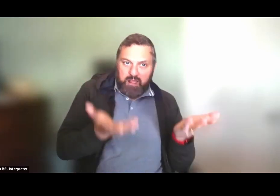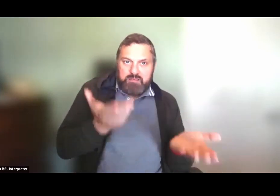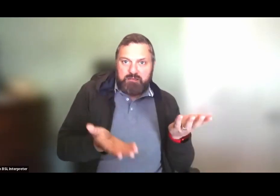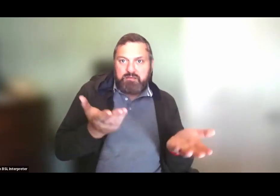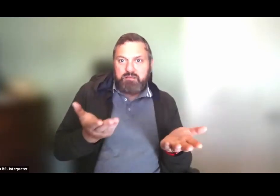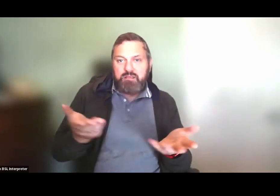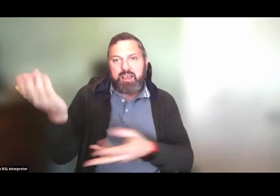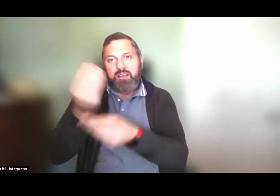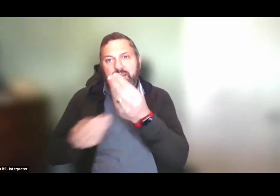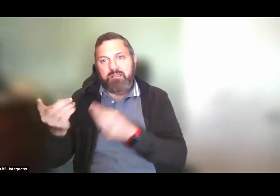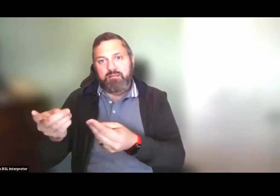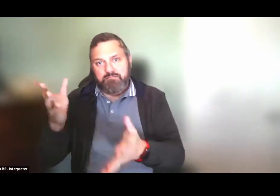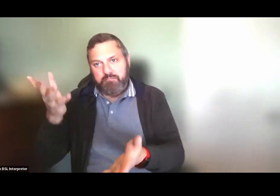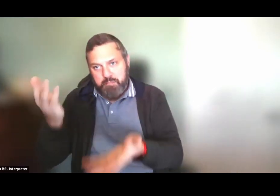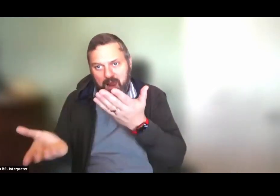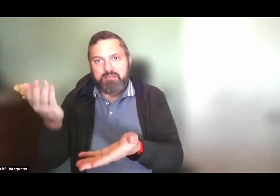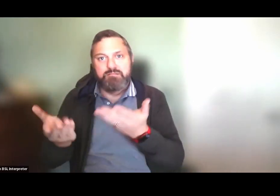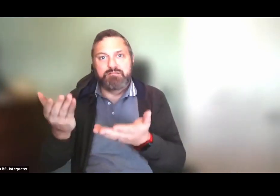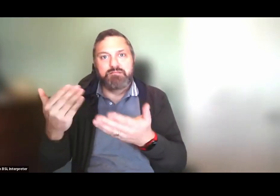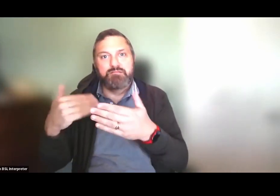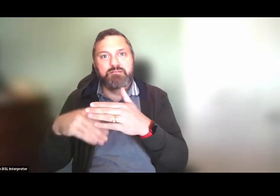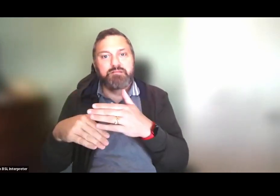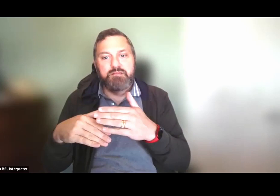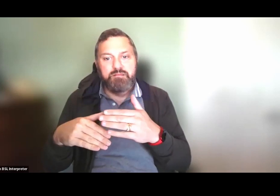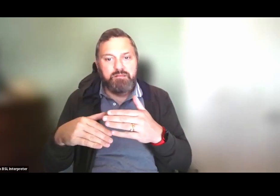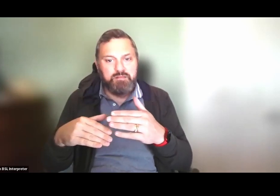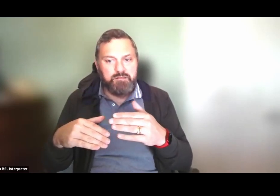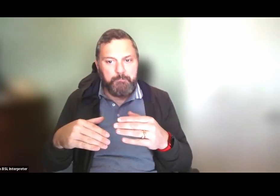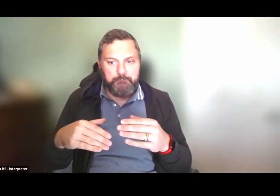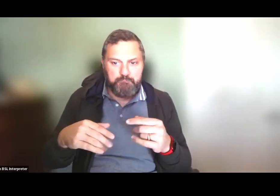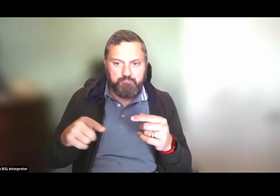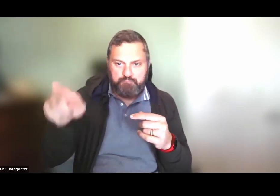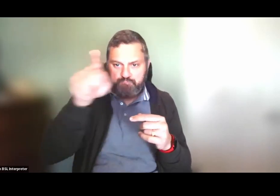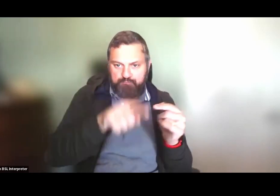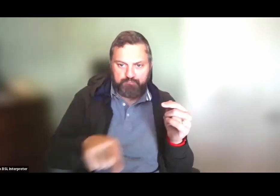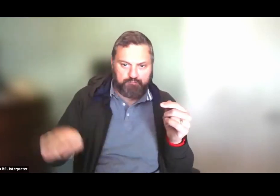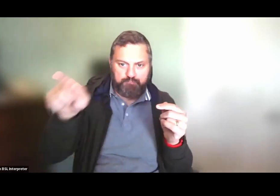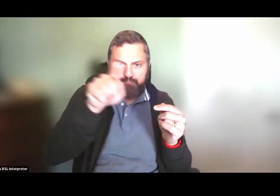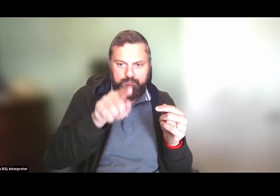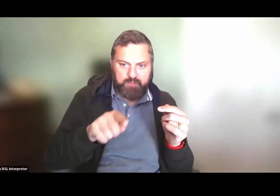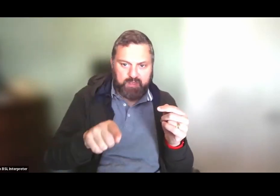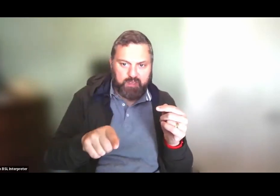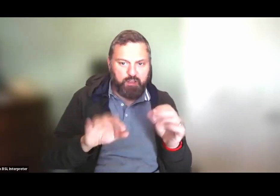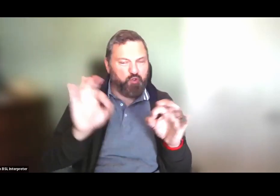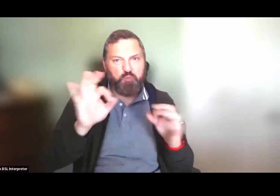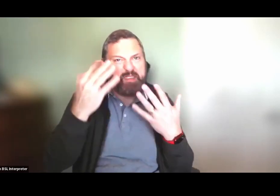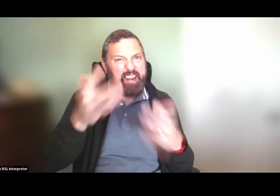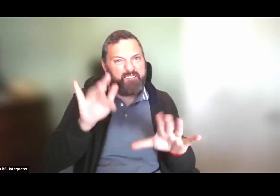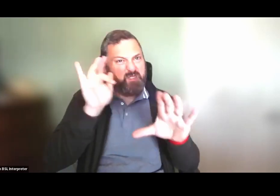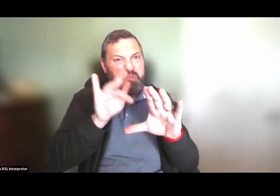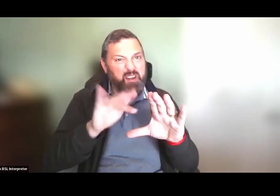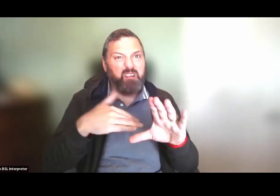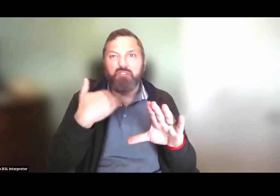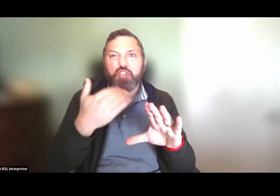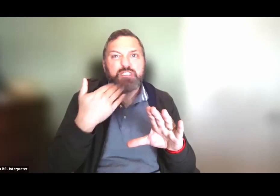the planetary body, so that we have a donut-shaped picture that says, leave no one in the hole, falling short on